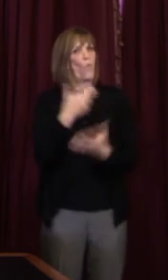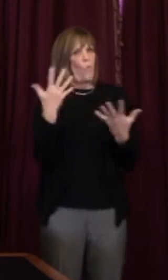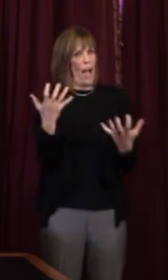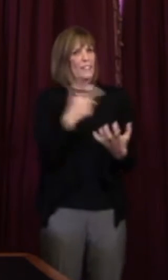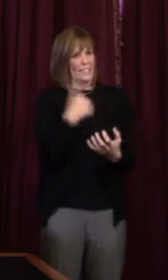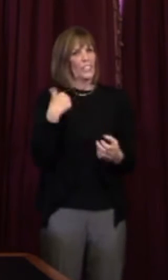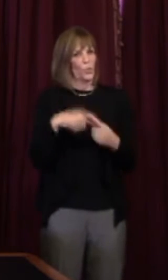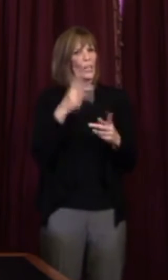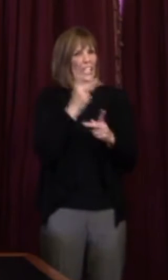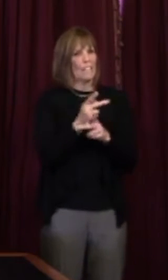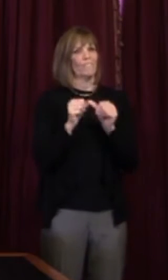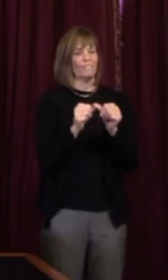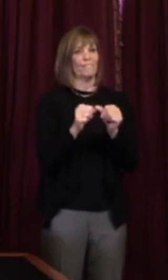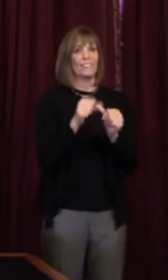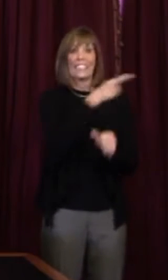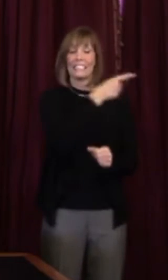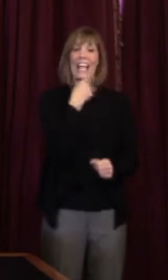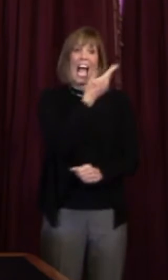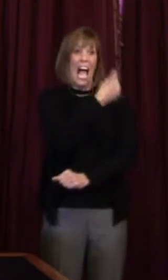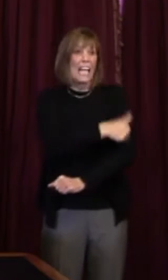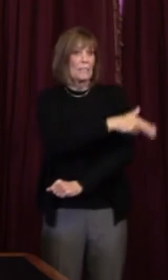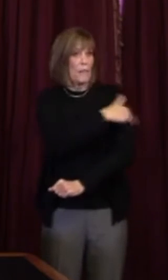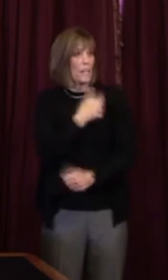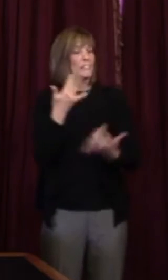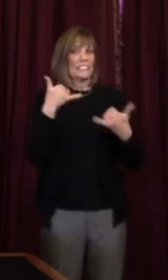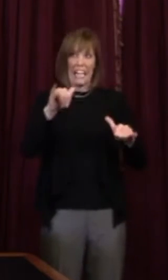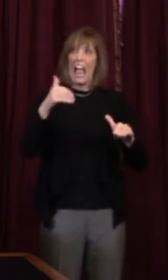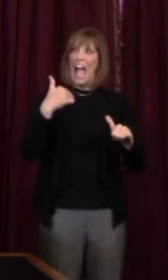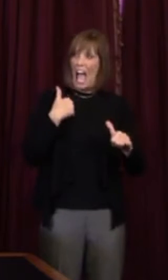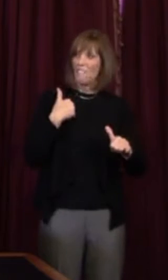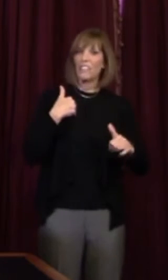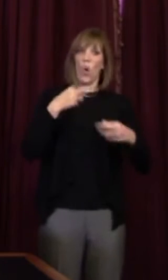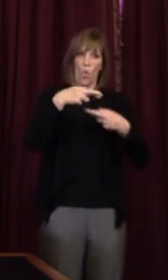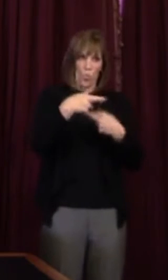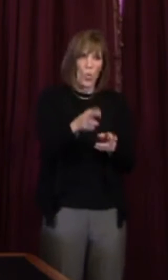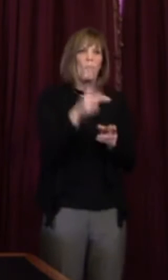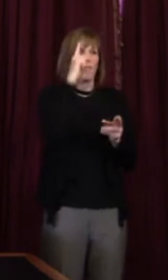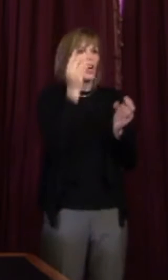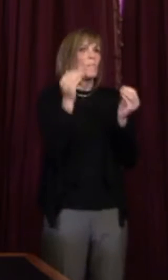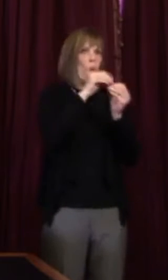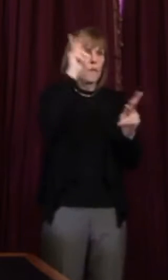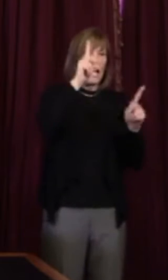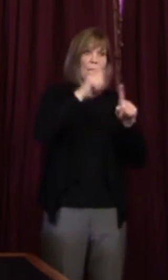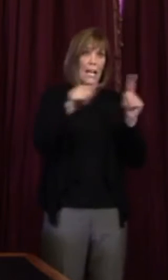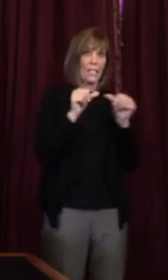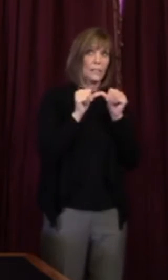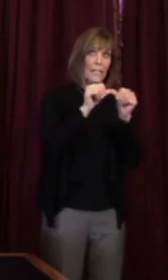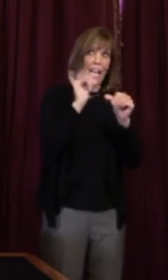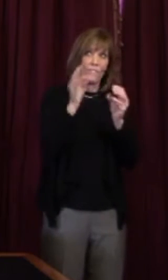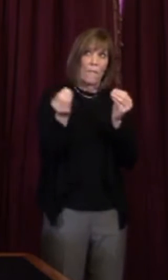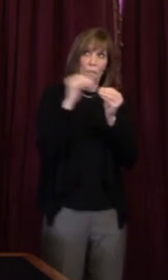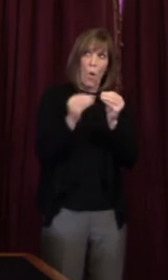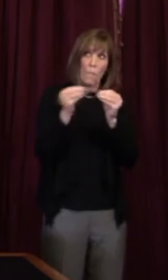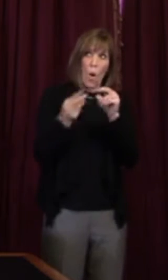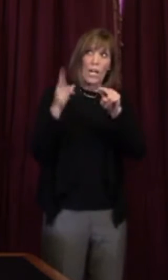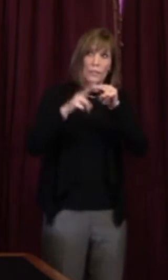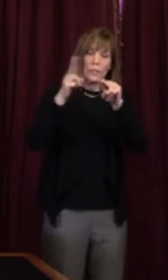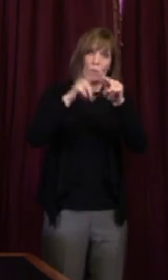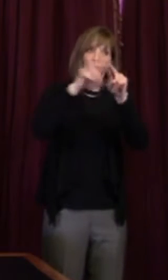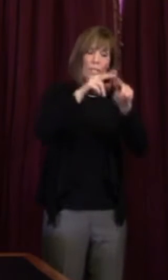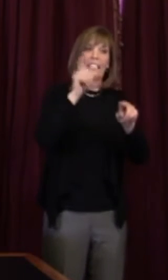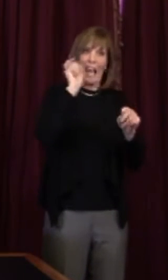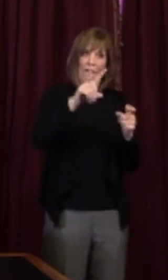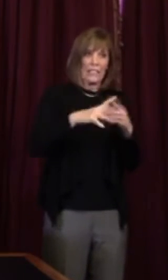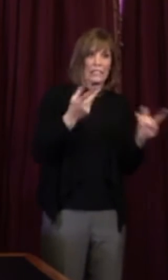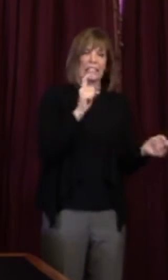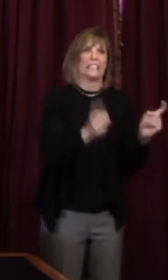with. They stress that while hospital capacity is stable for now, it isn't sustainable if positive cases continue to surge at this